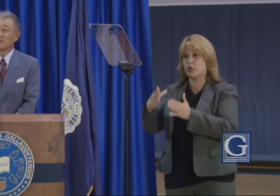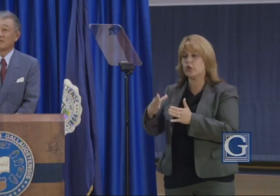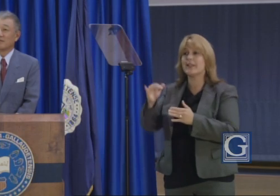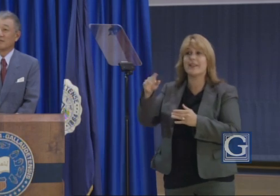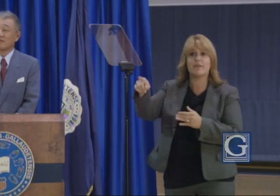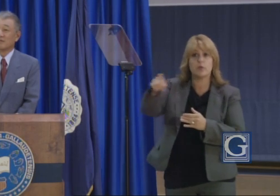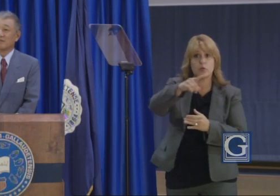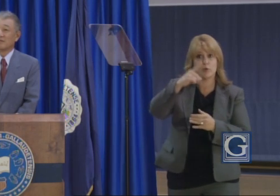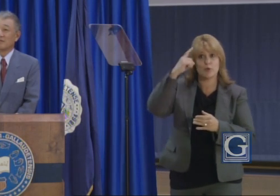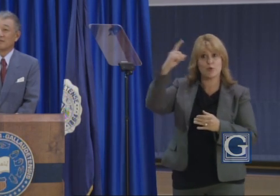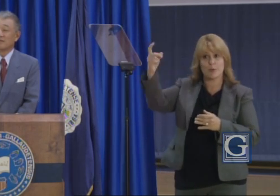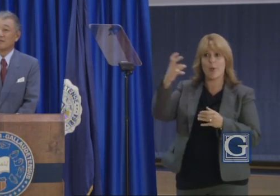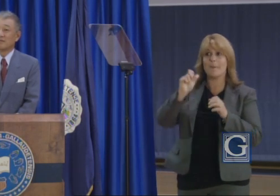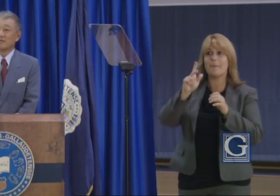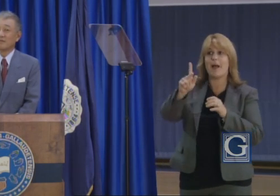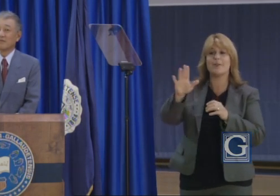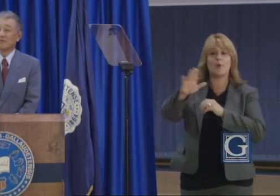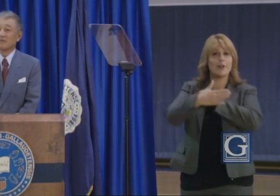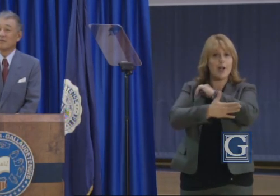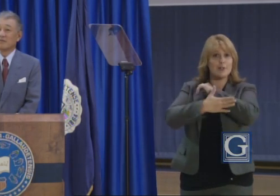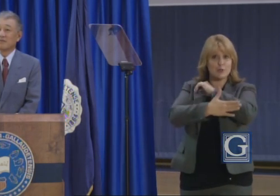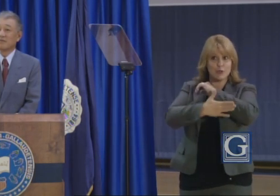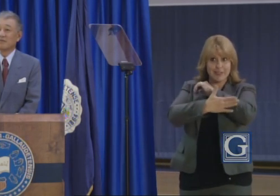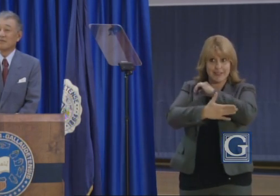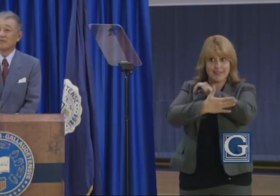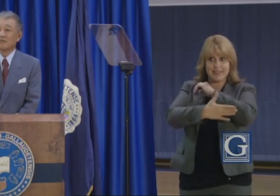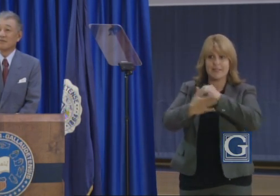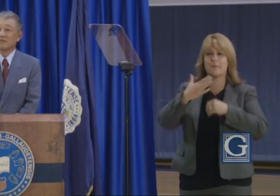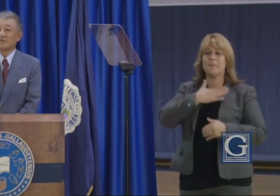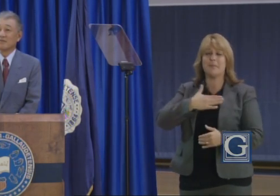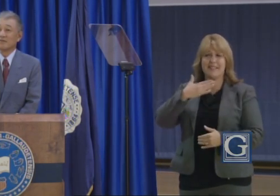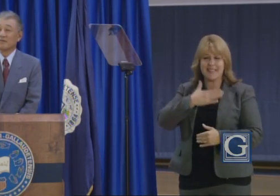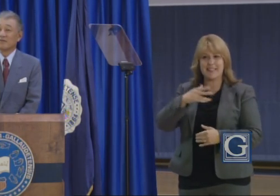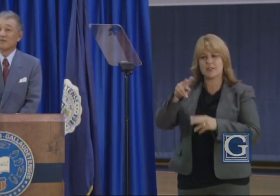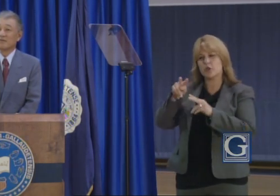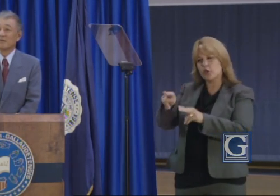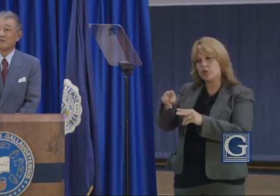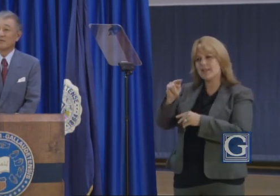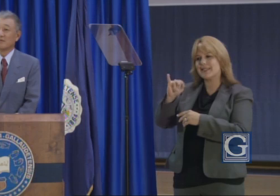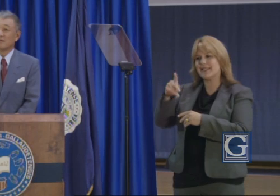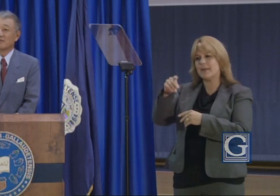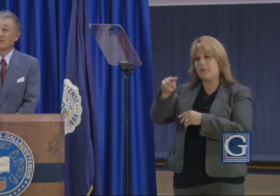to do the same, please see the Nippon Foundation to get the same kind of support.